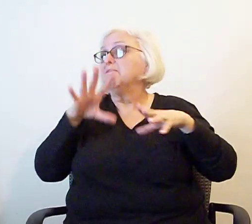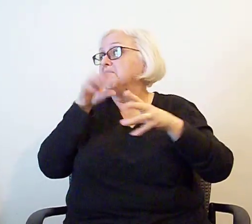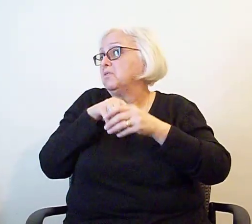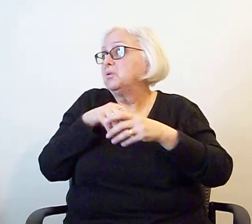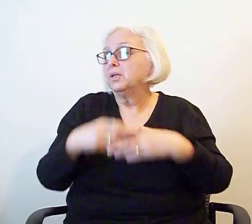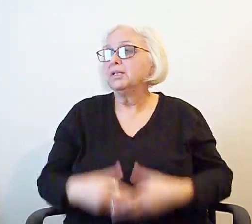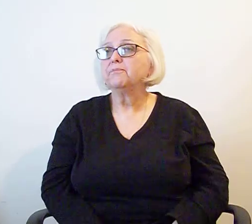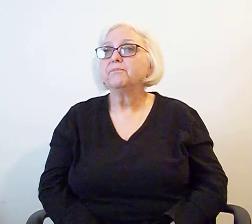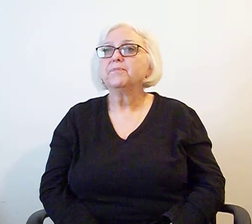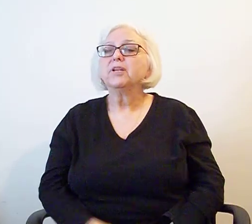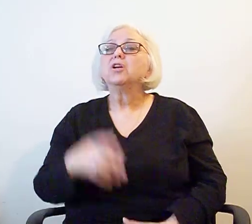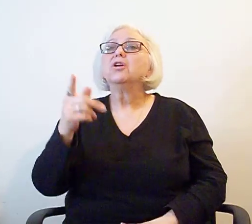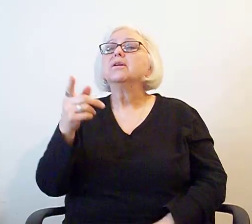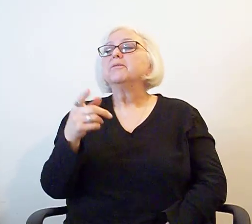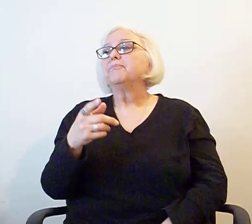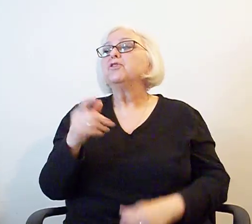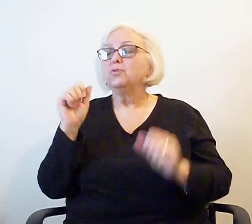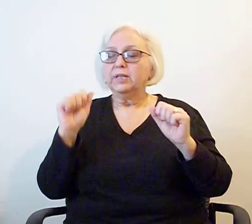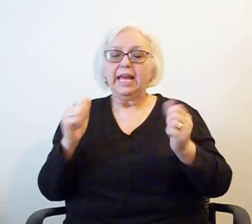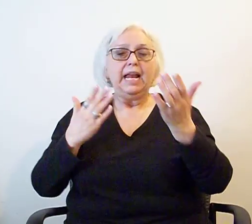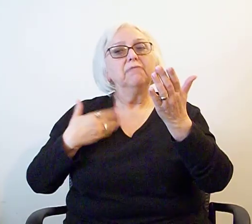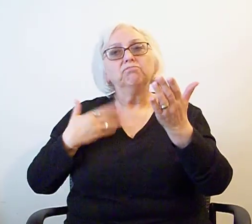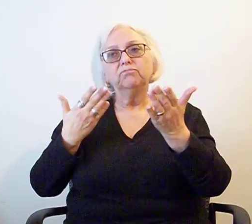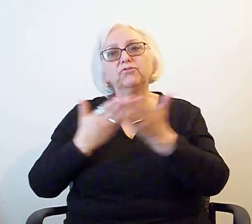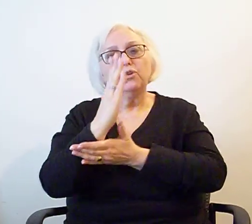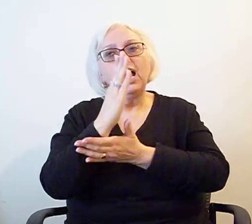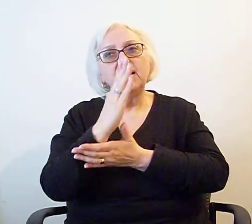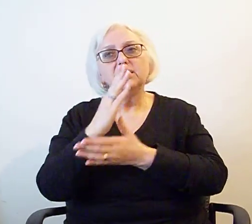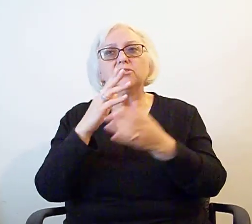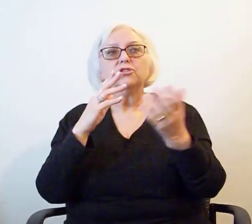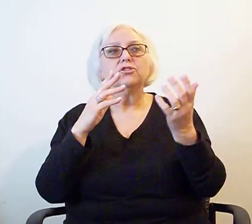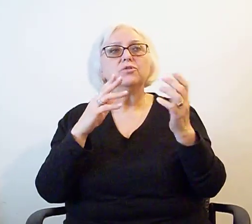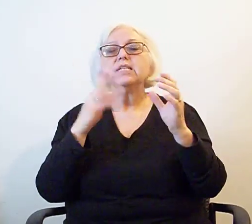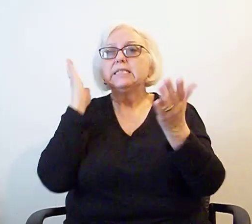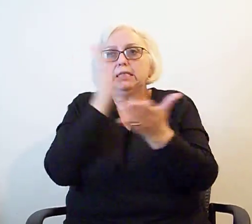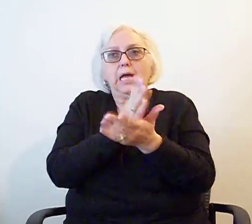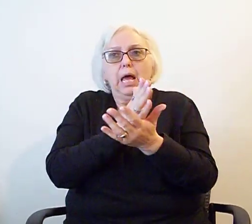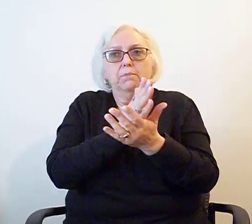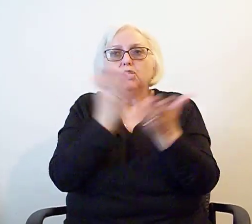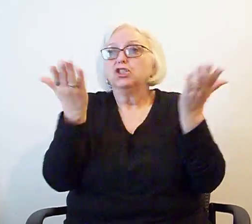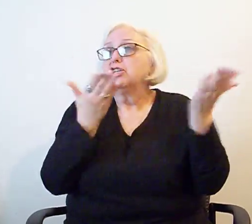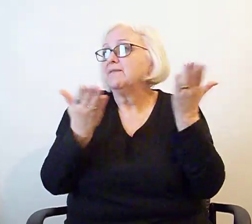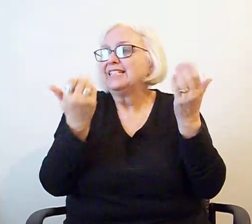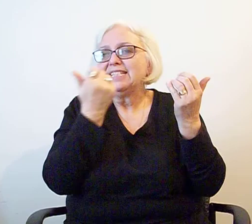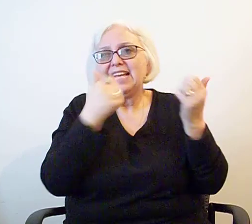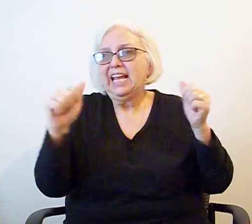You have the right to quit services if you choose,